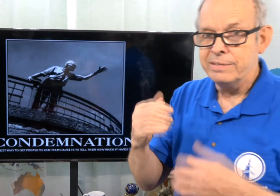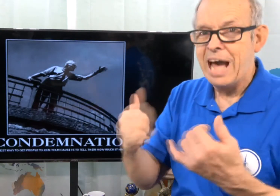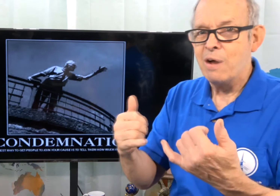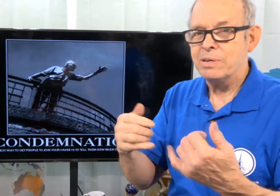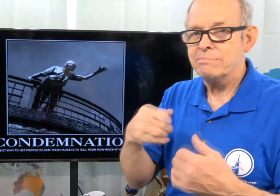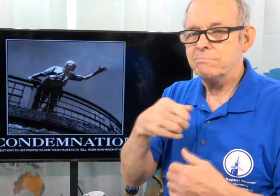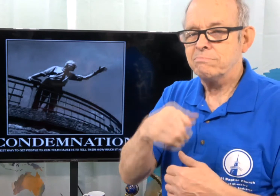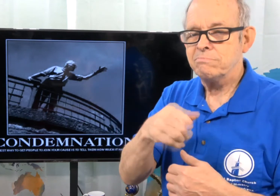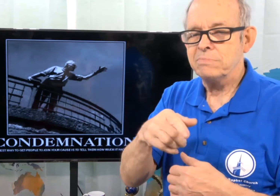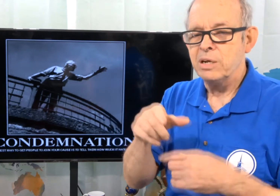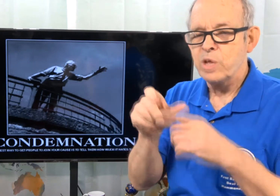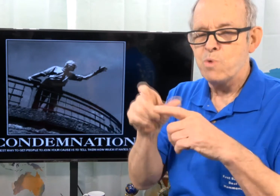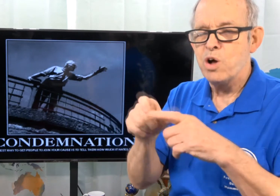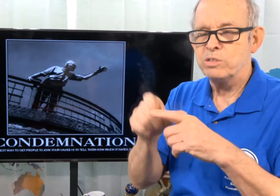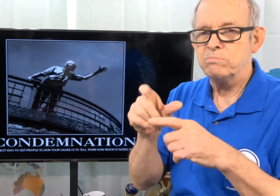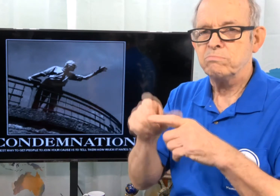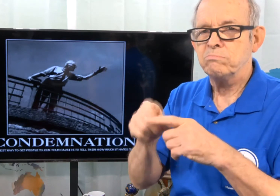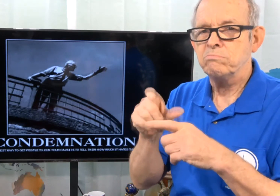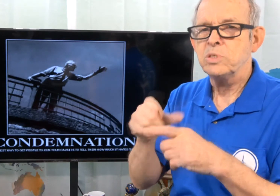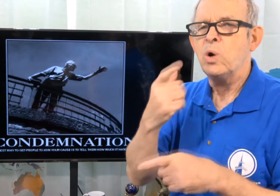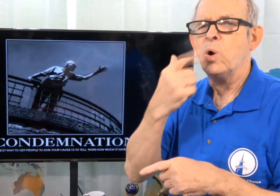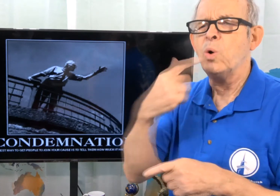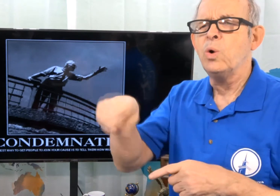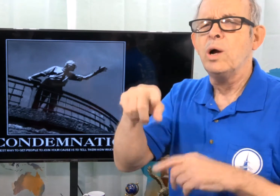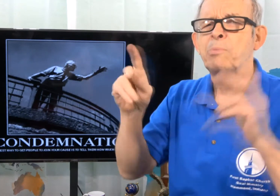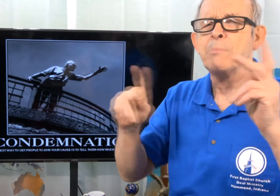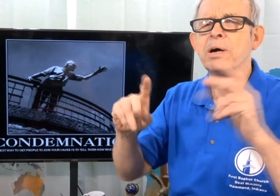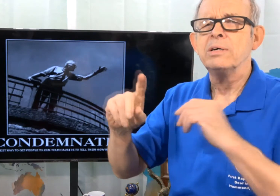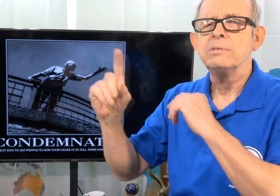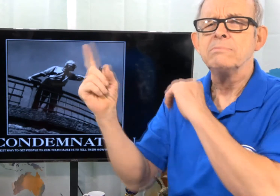Now, the word who people